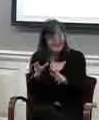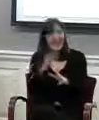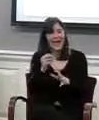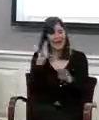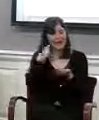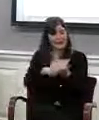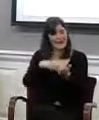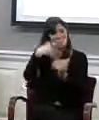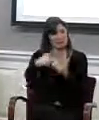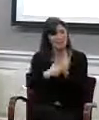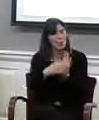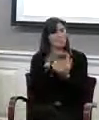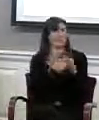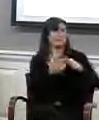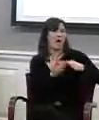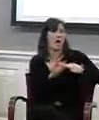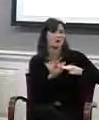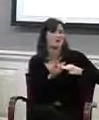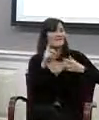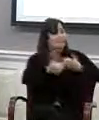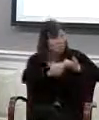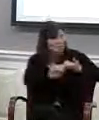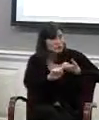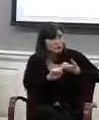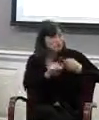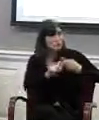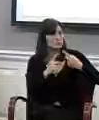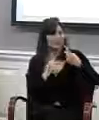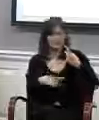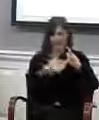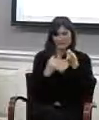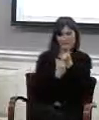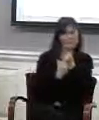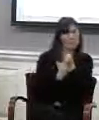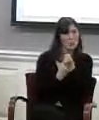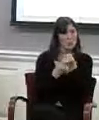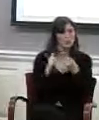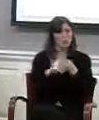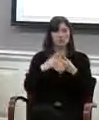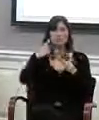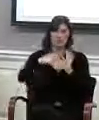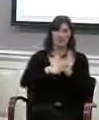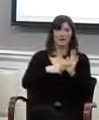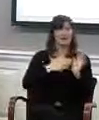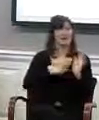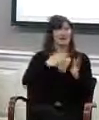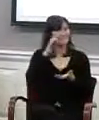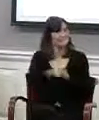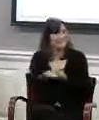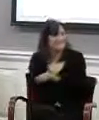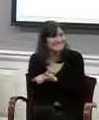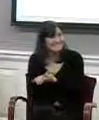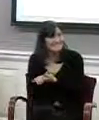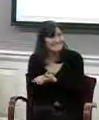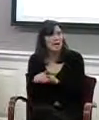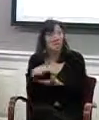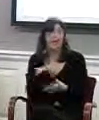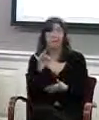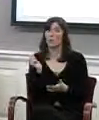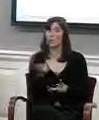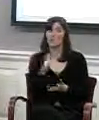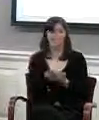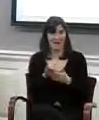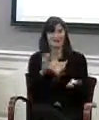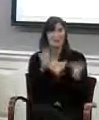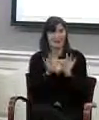bonds of friendship and support within the group in order to help claim oneself and one's beliefs. I find these theories all relevant for the work of this organization.